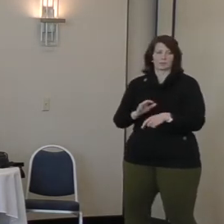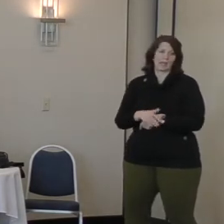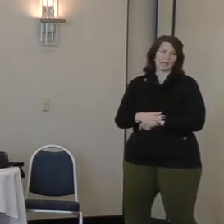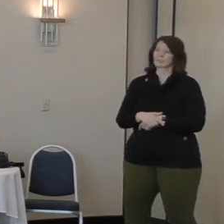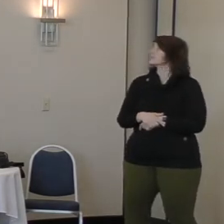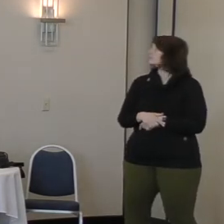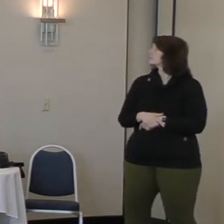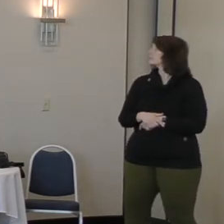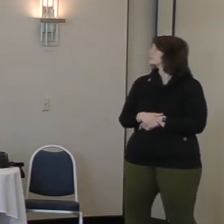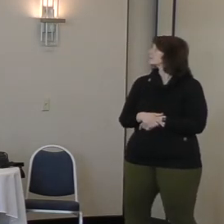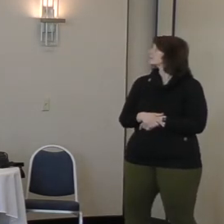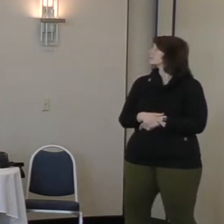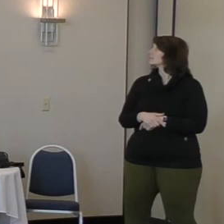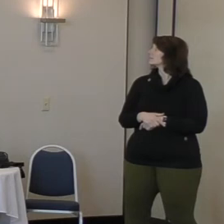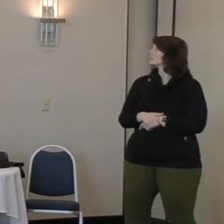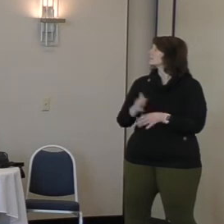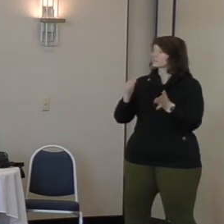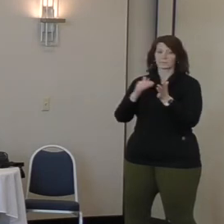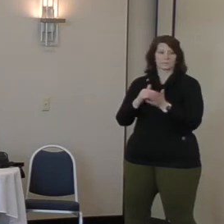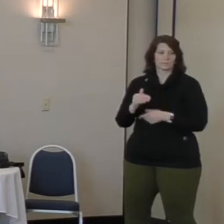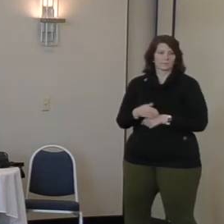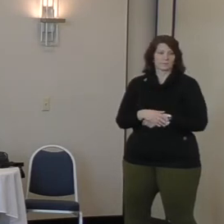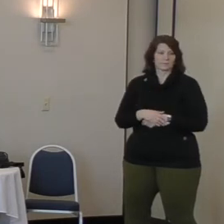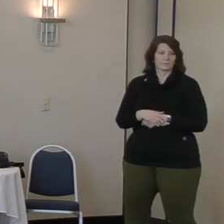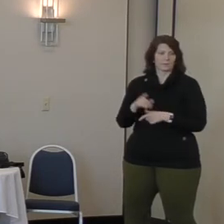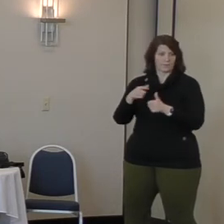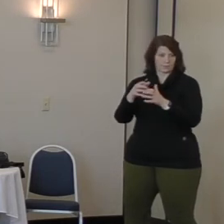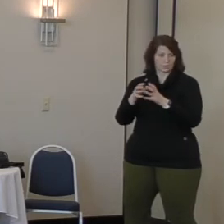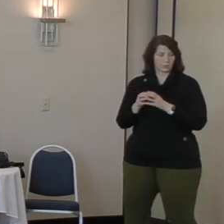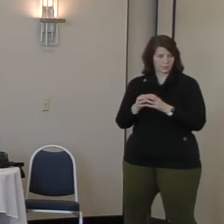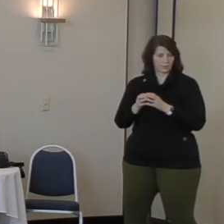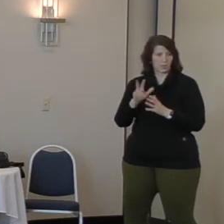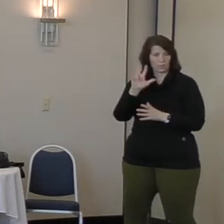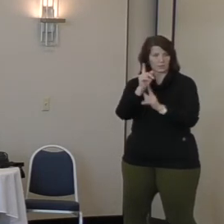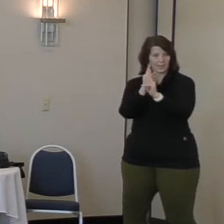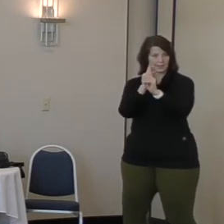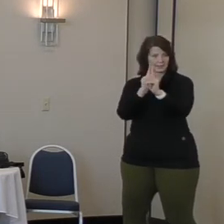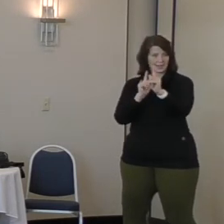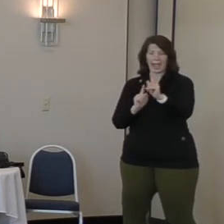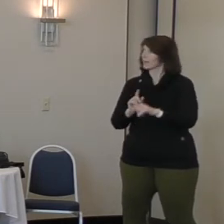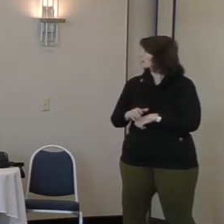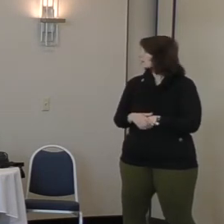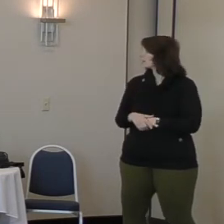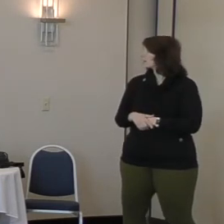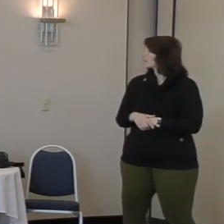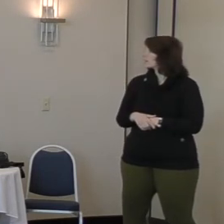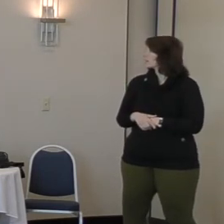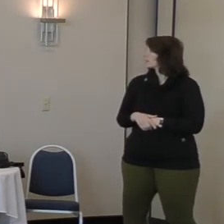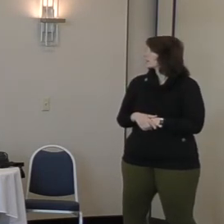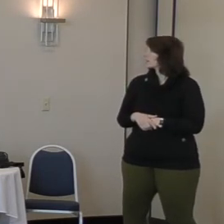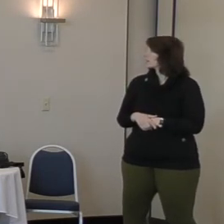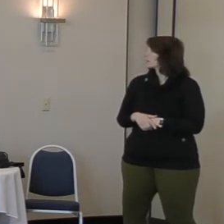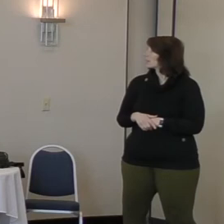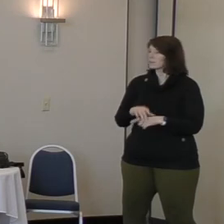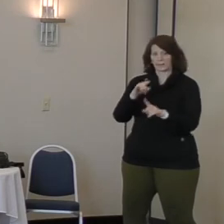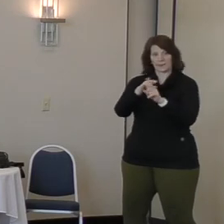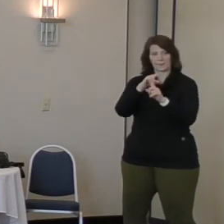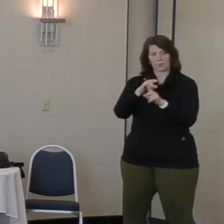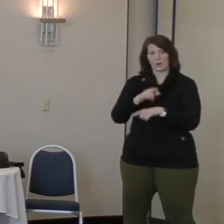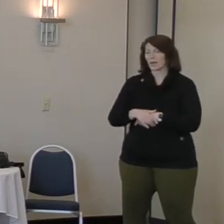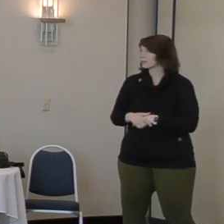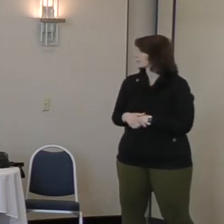but whatever. All right, again, first receiver, three in the stack. All right, cut after this rack.